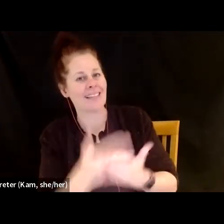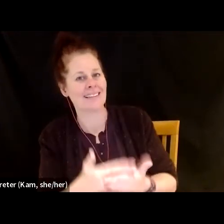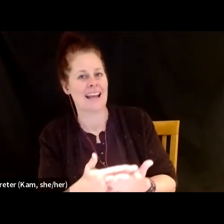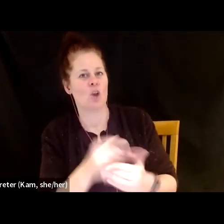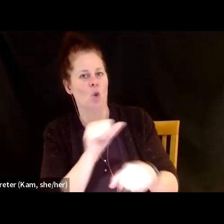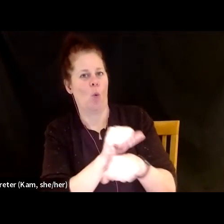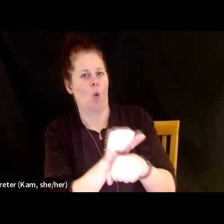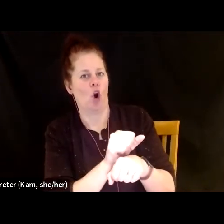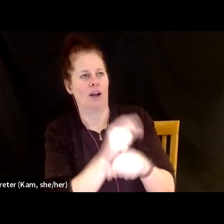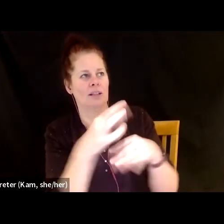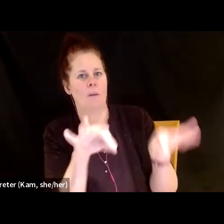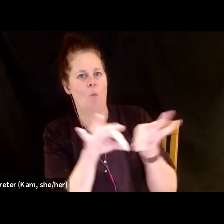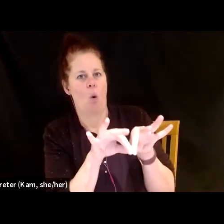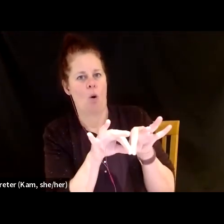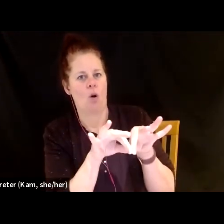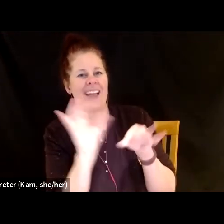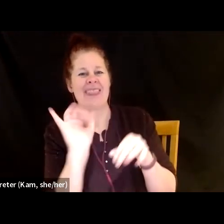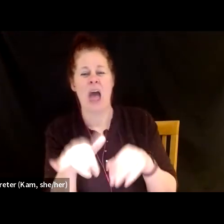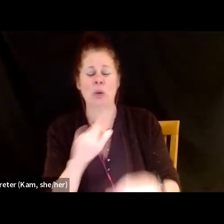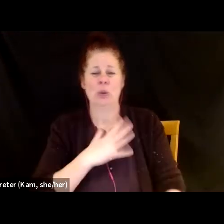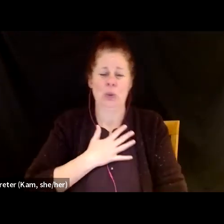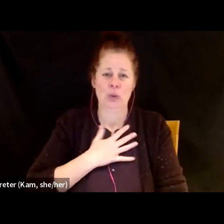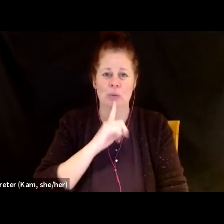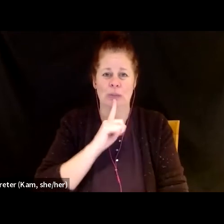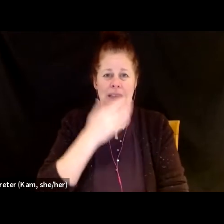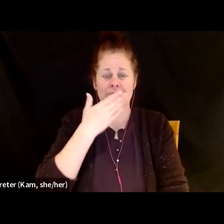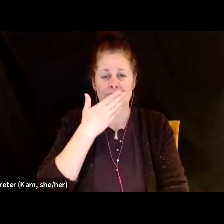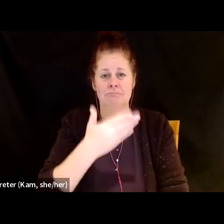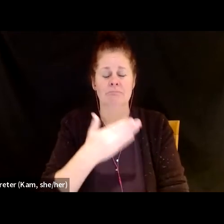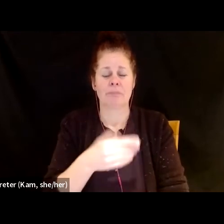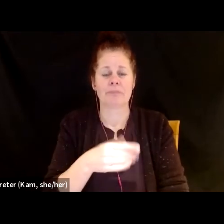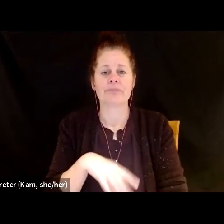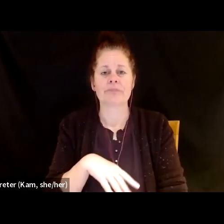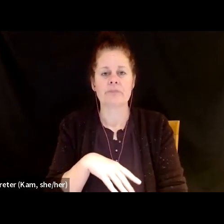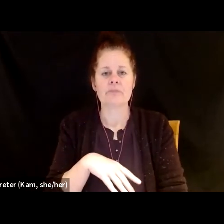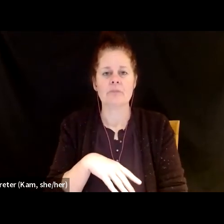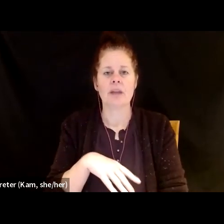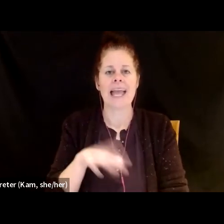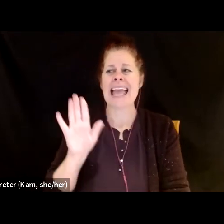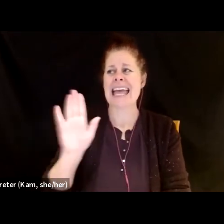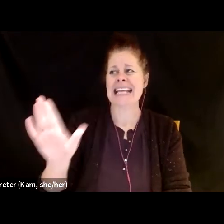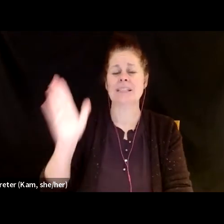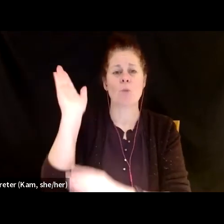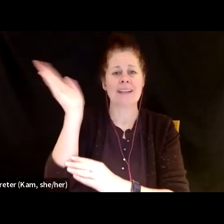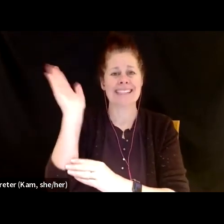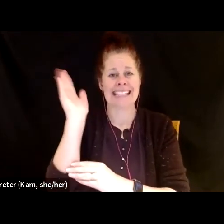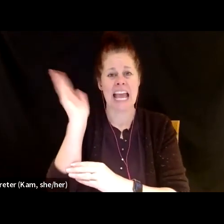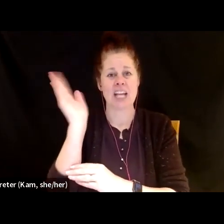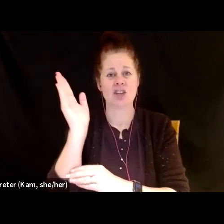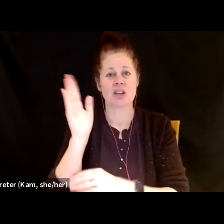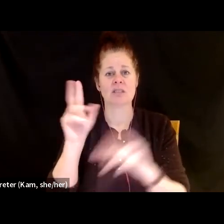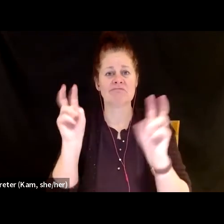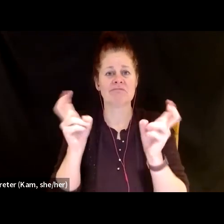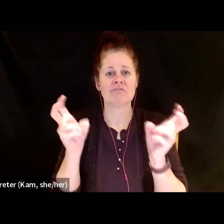And Gorski also personalized this work for us. And Dr. Gorski's presentation focused on racial